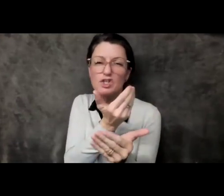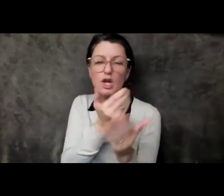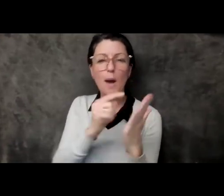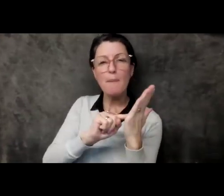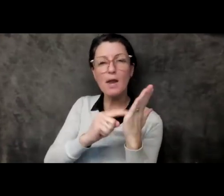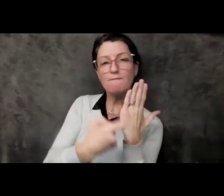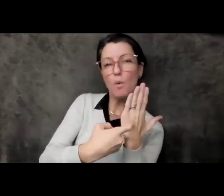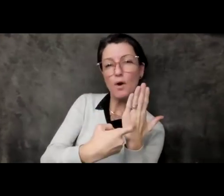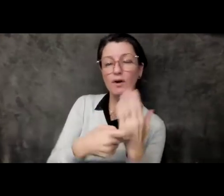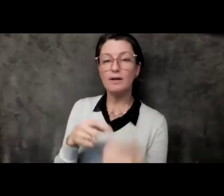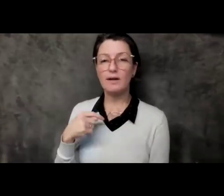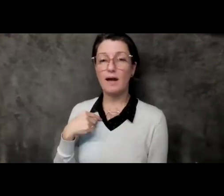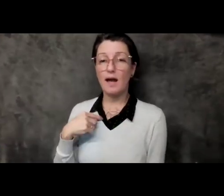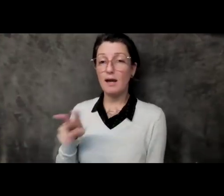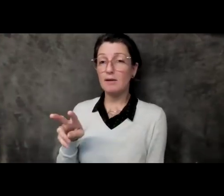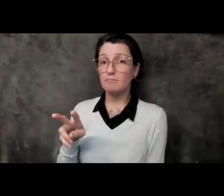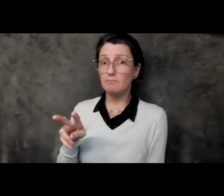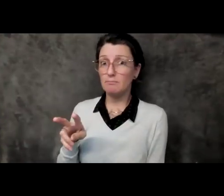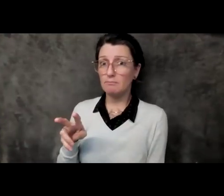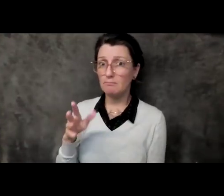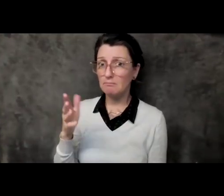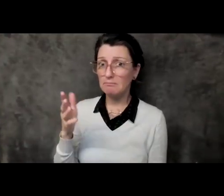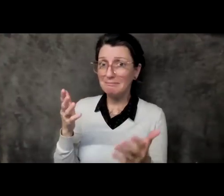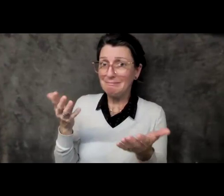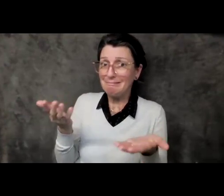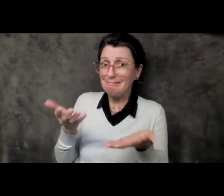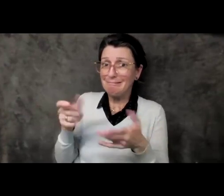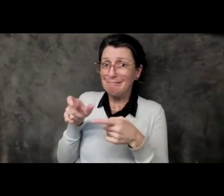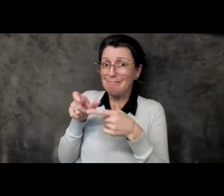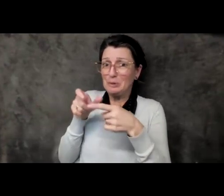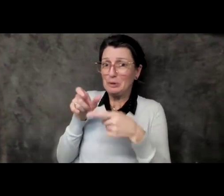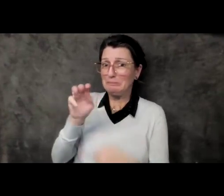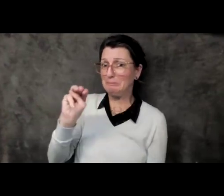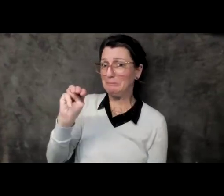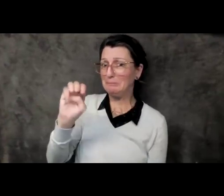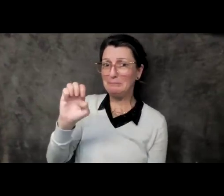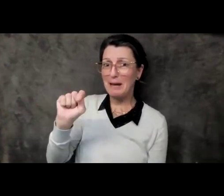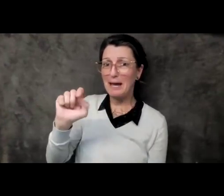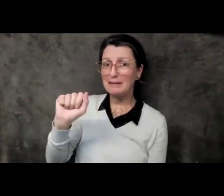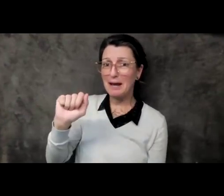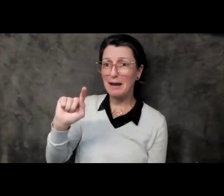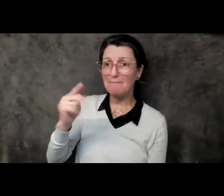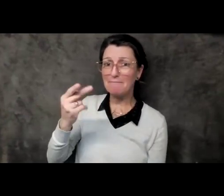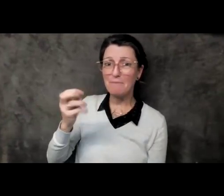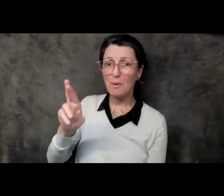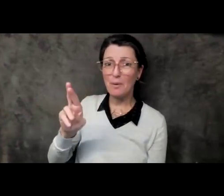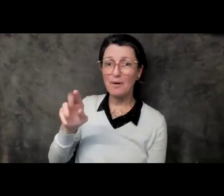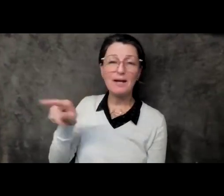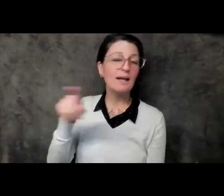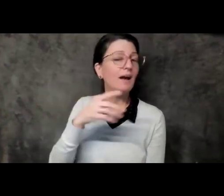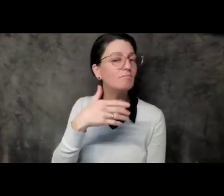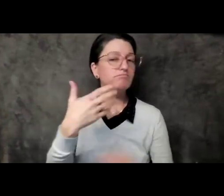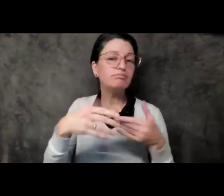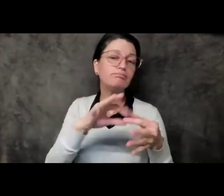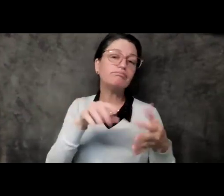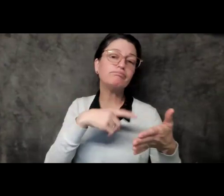like, okay, I don't know what that means, right? I don't know what a metaphor is. So then they say, they just went on. So